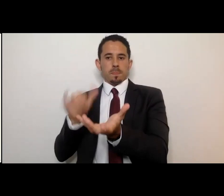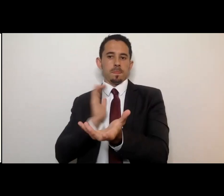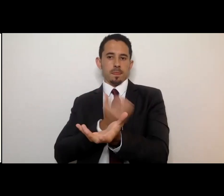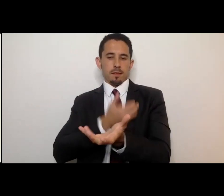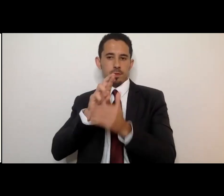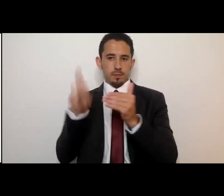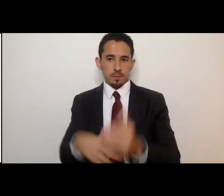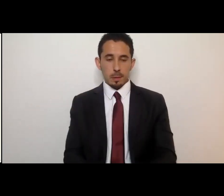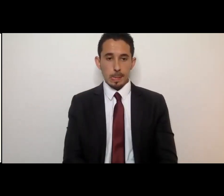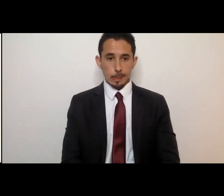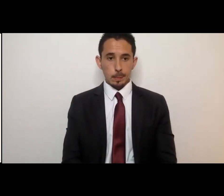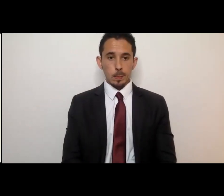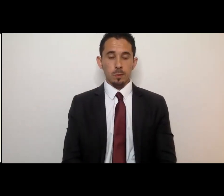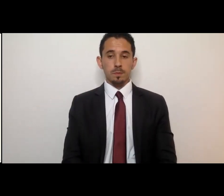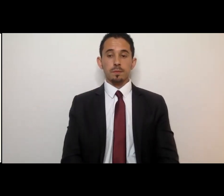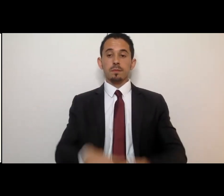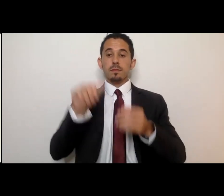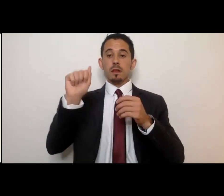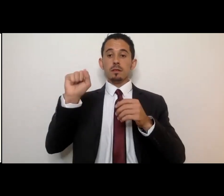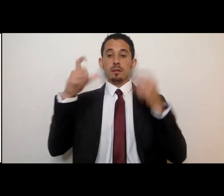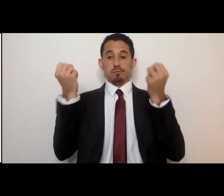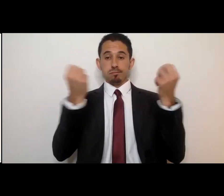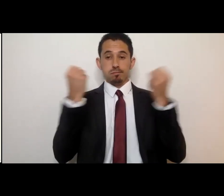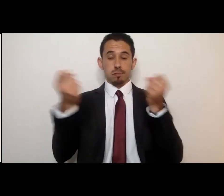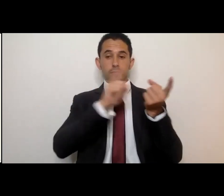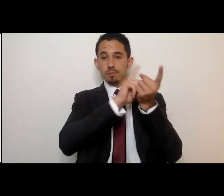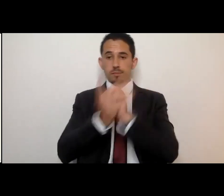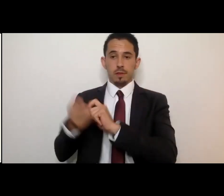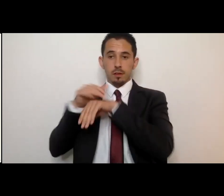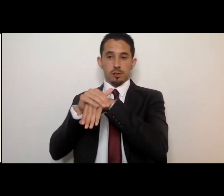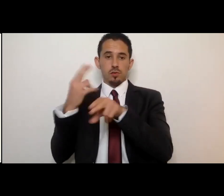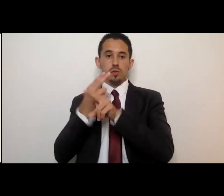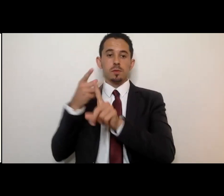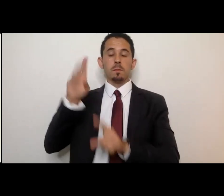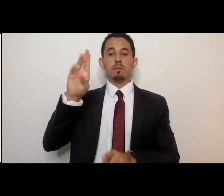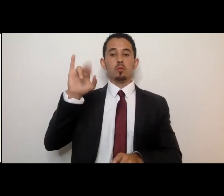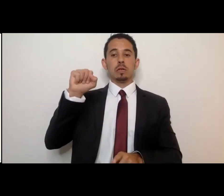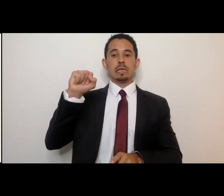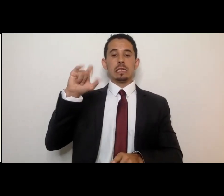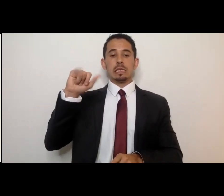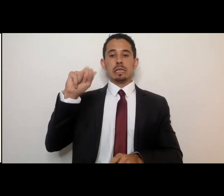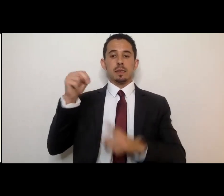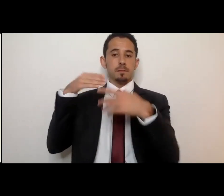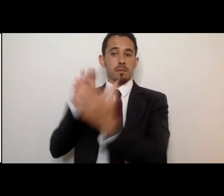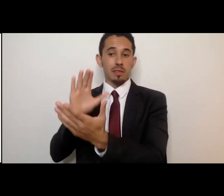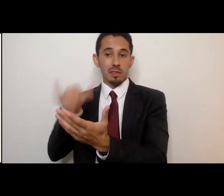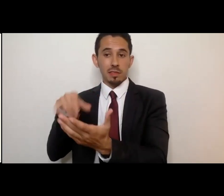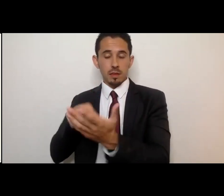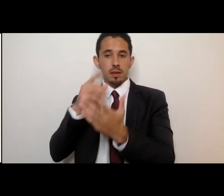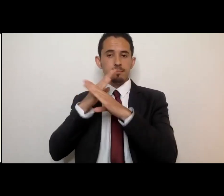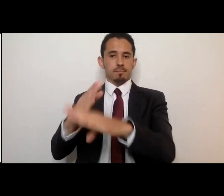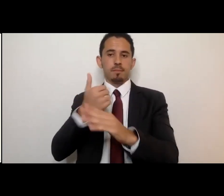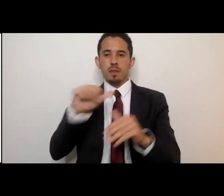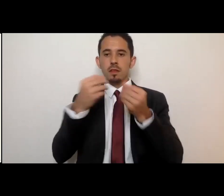Those became the data that helped us create our results. Everything was done in American Sign Language, and we